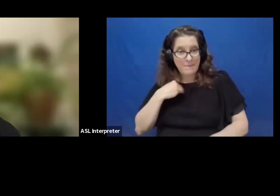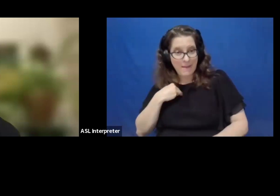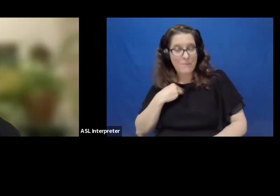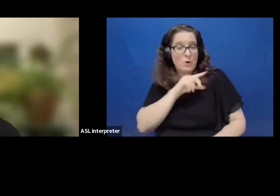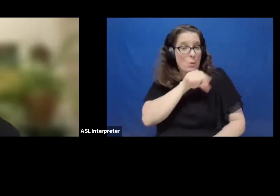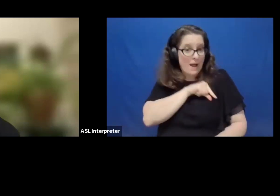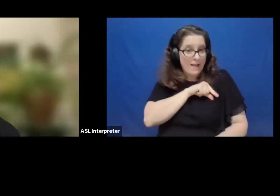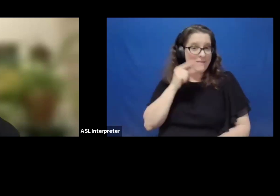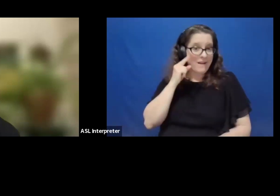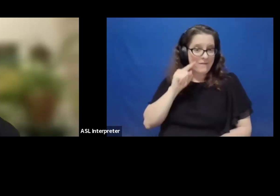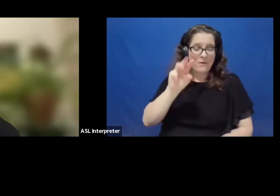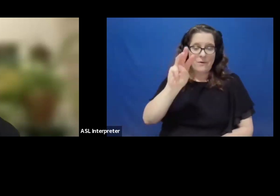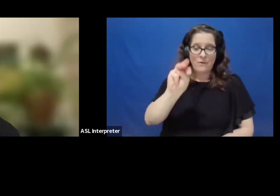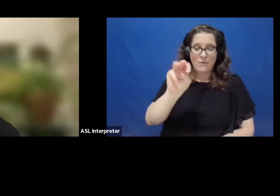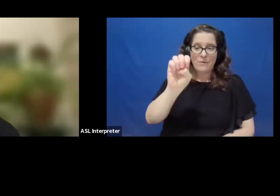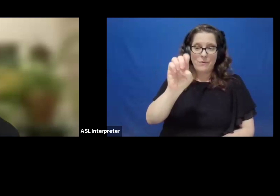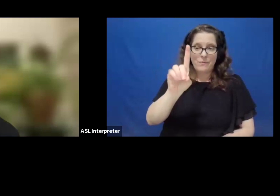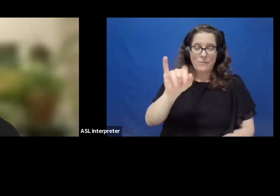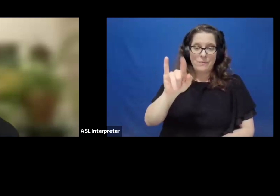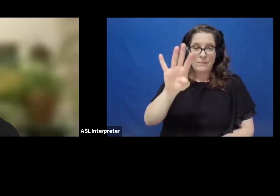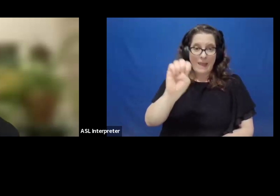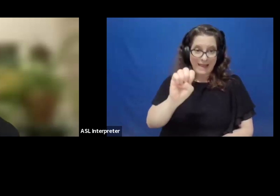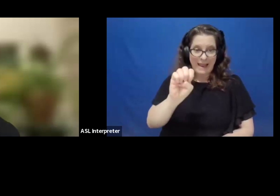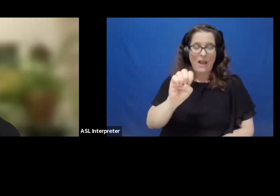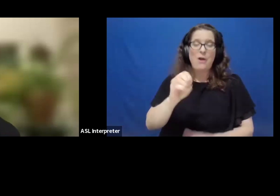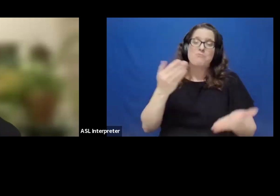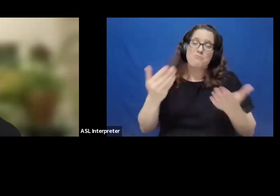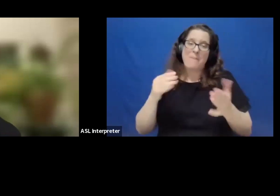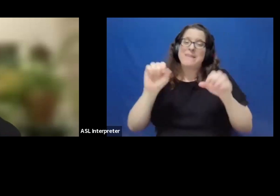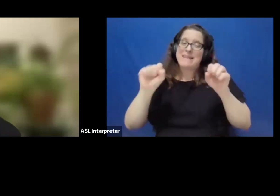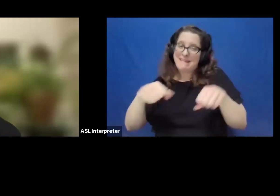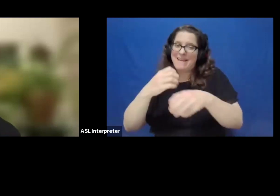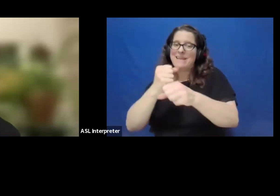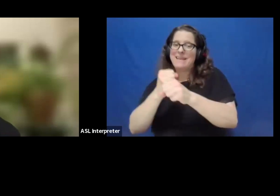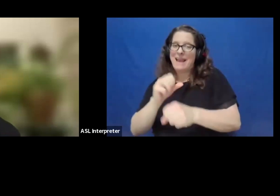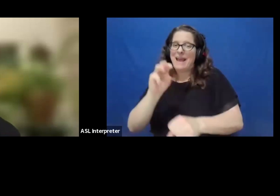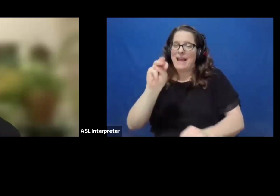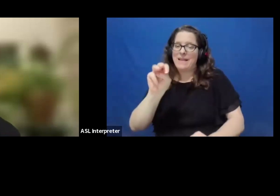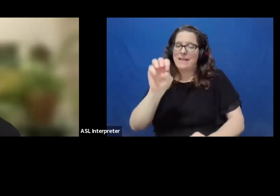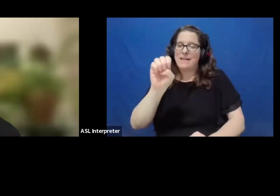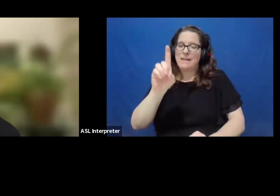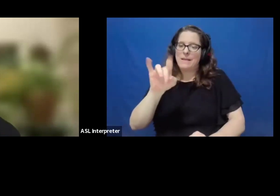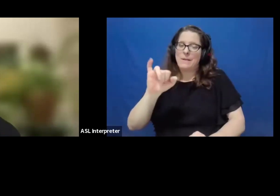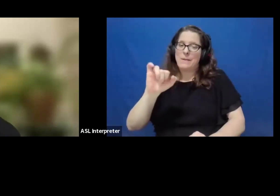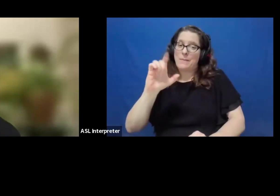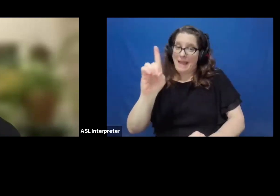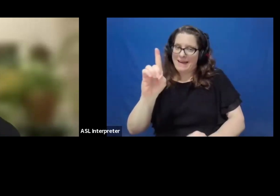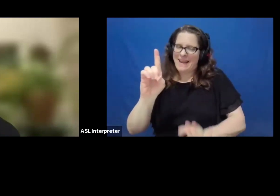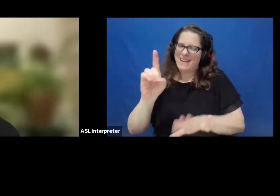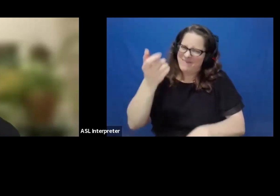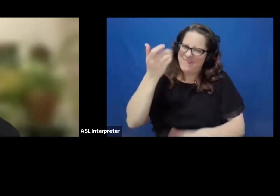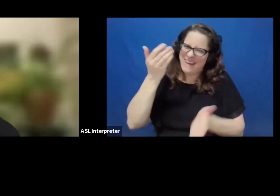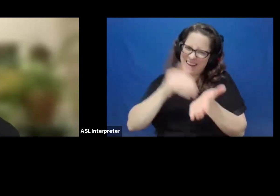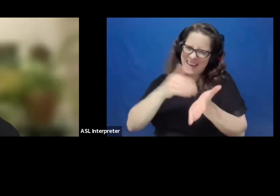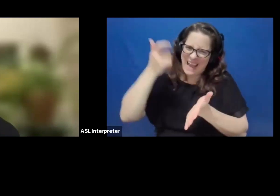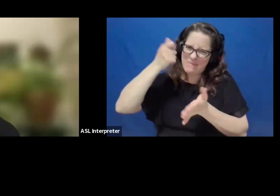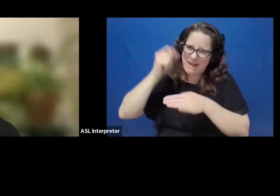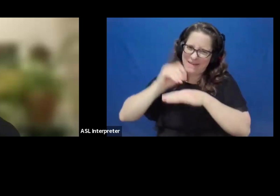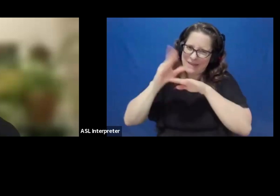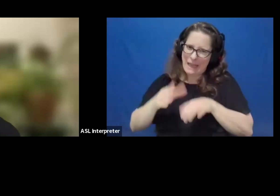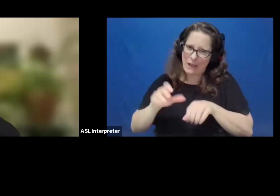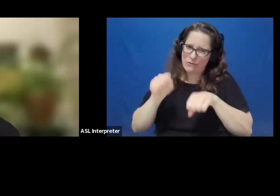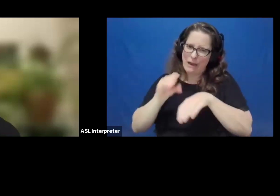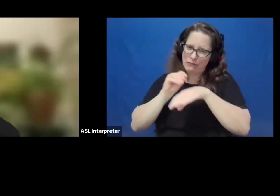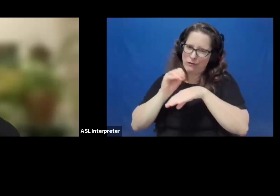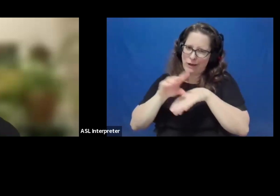able to get or keep Medicaid, and the benefits counselor will be able to advise you about that. And